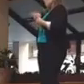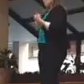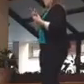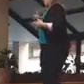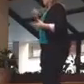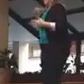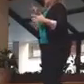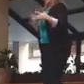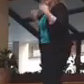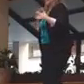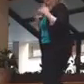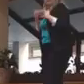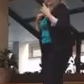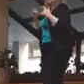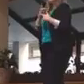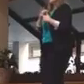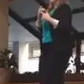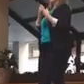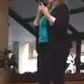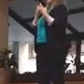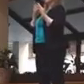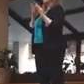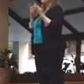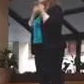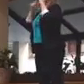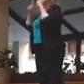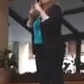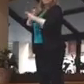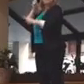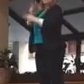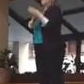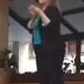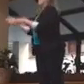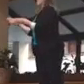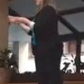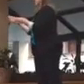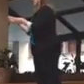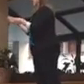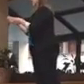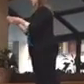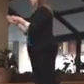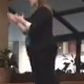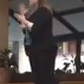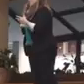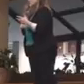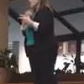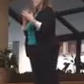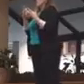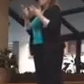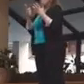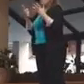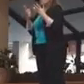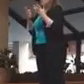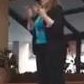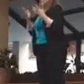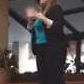am excited to be on the board, and the rest of the board members are also excited, just like I am, because we're looking for the right path to